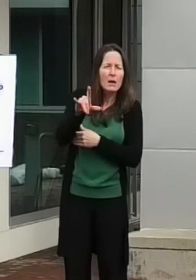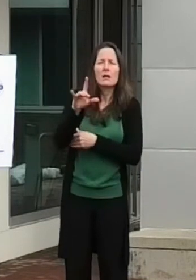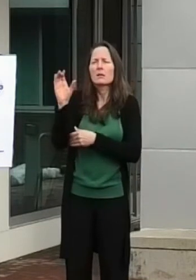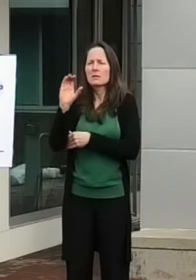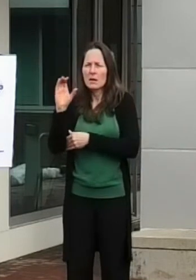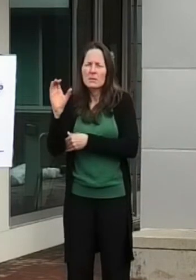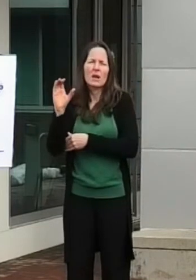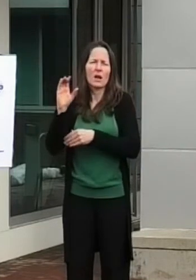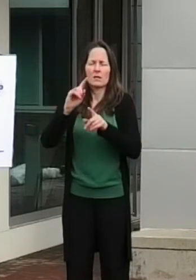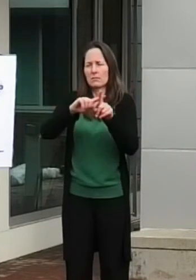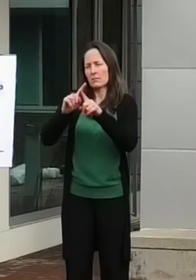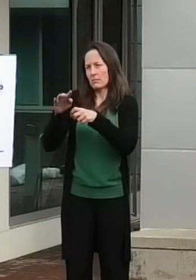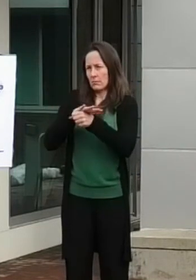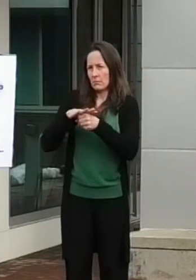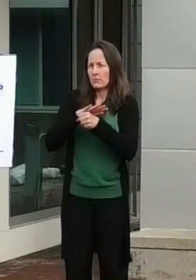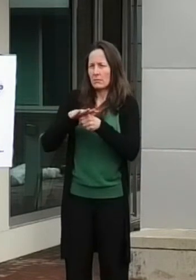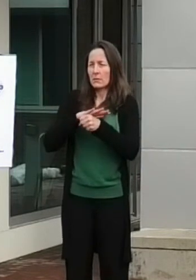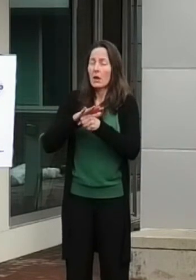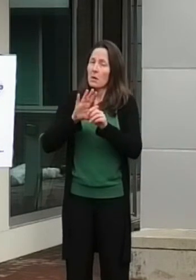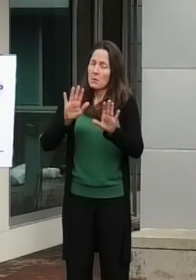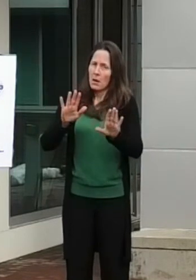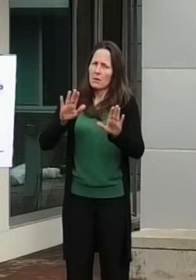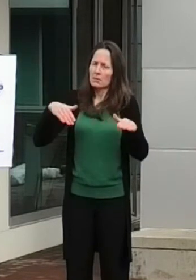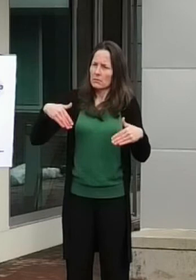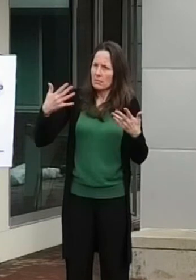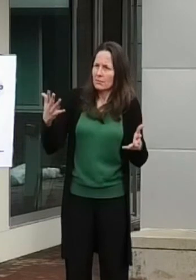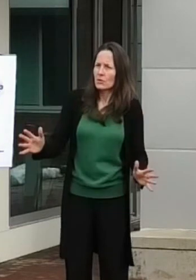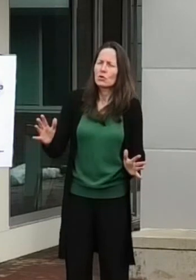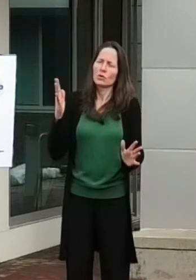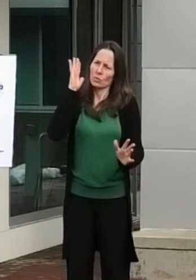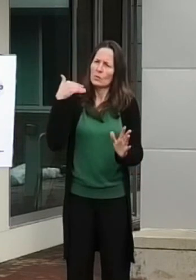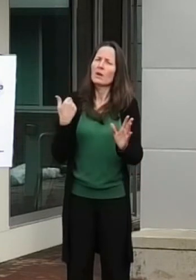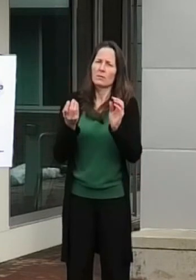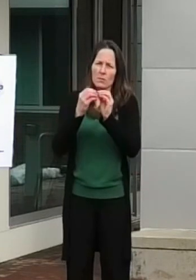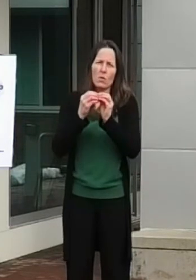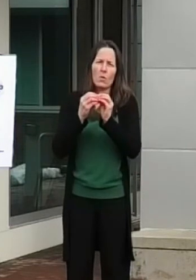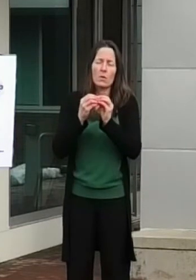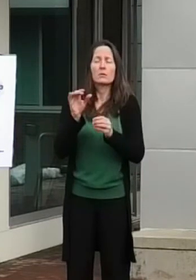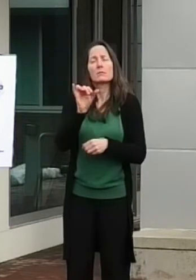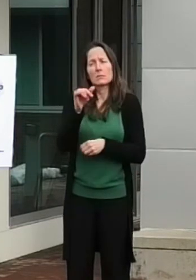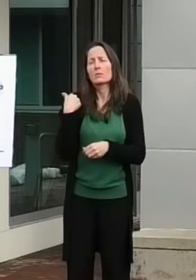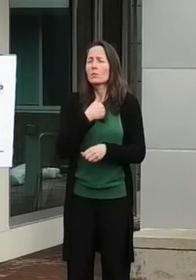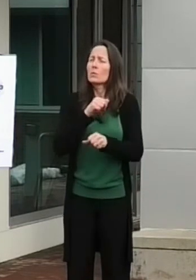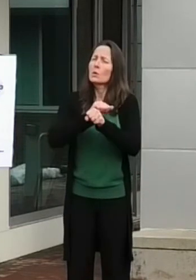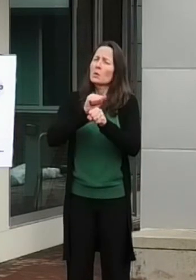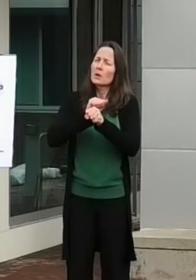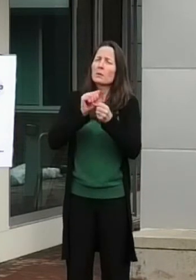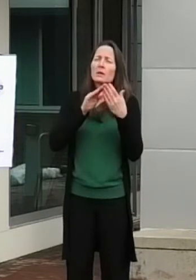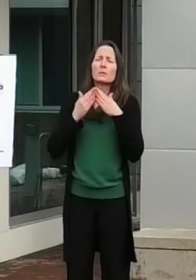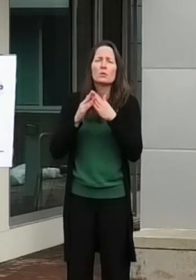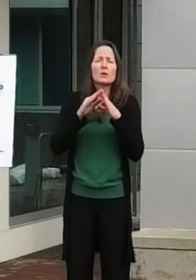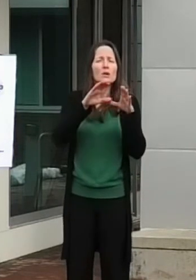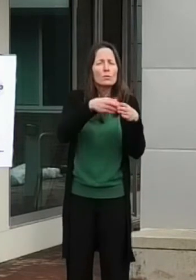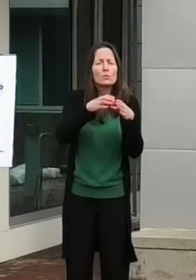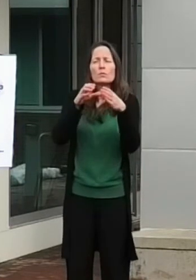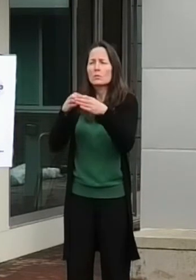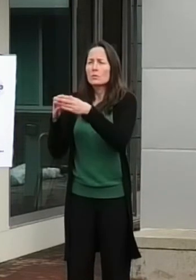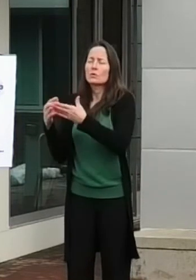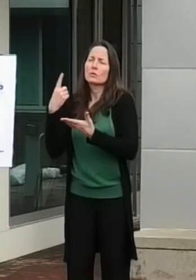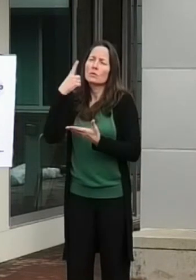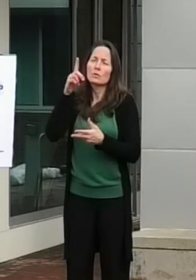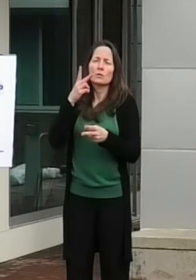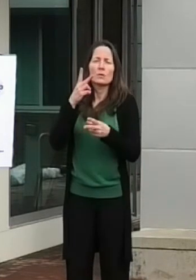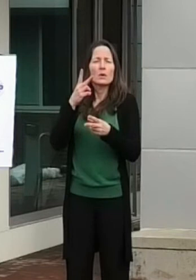This is just the beginning of our distribution plan. We are working with local community groups and stakeholders involved in the StayCOVIDSafe